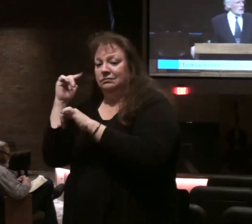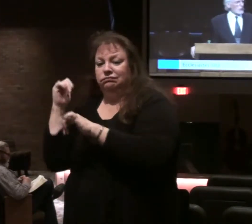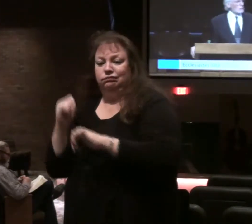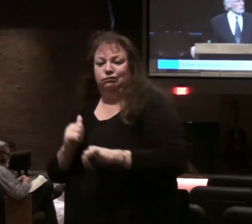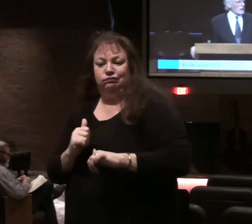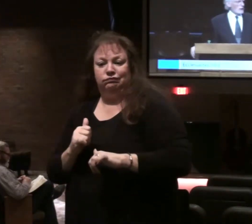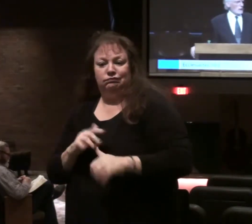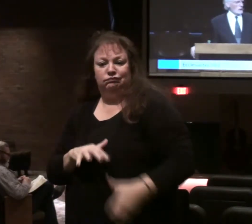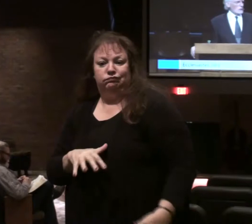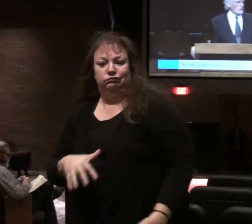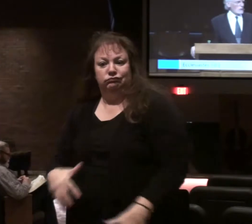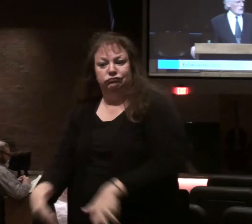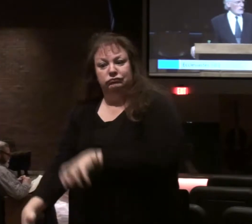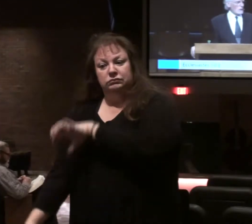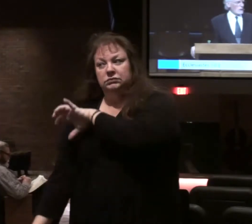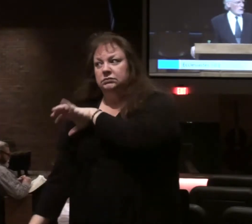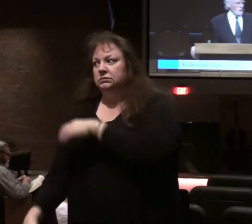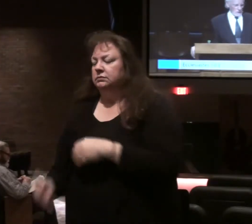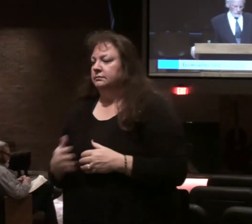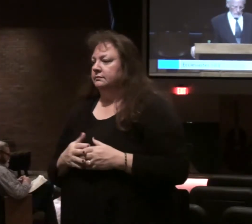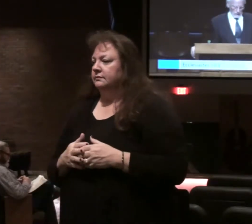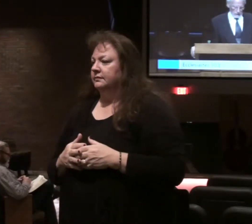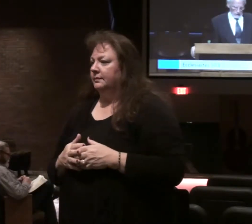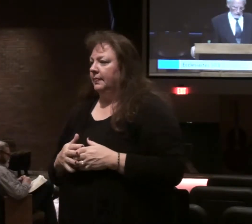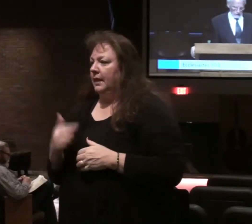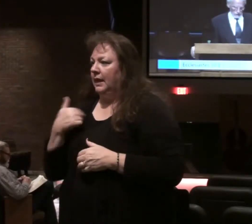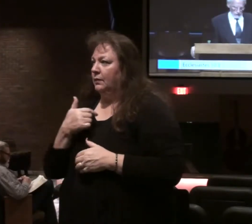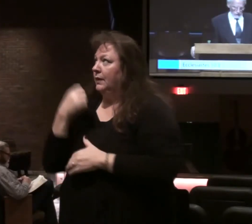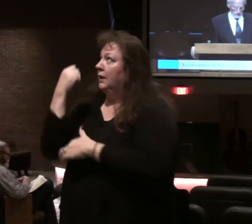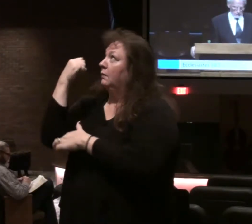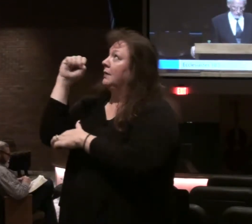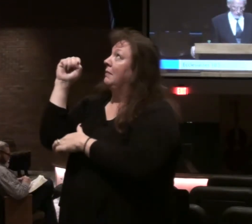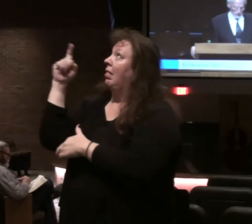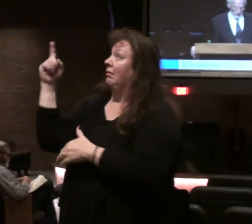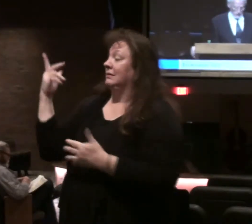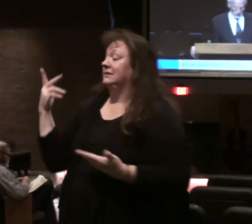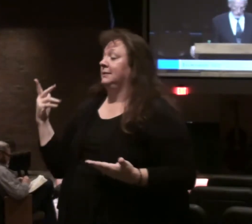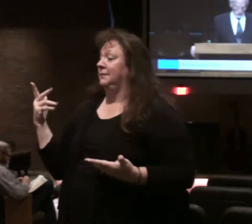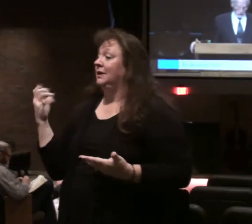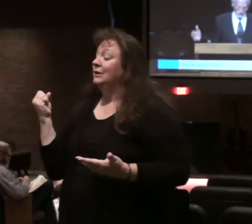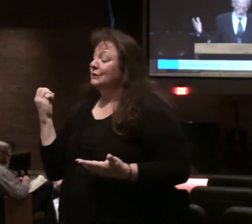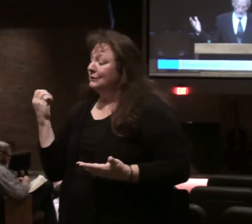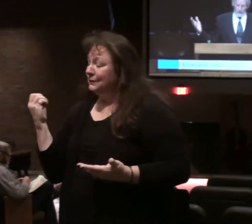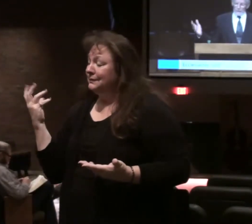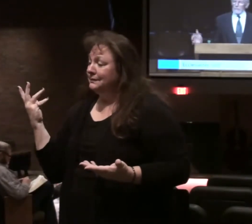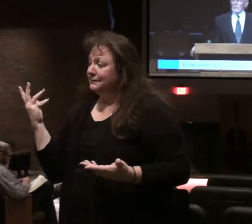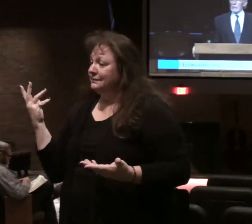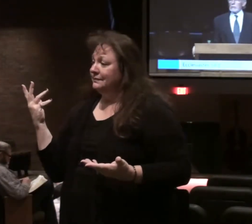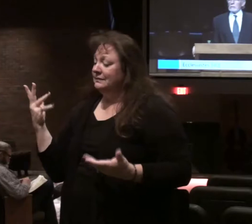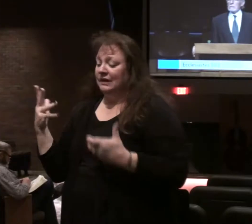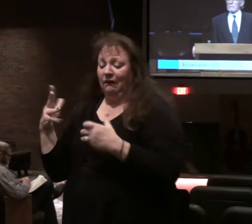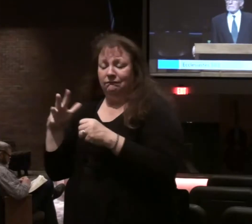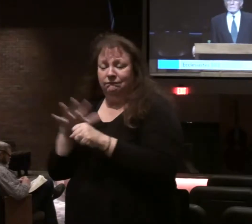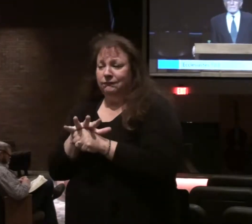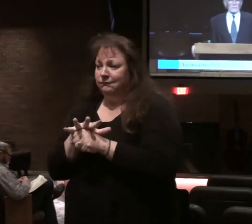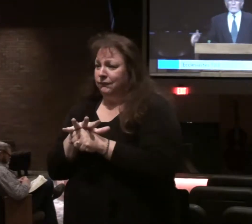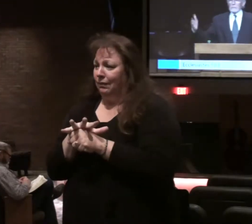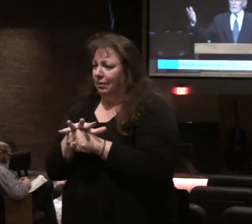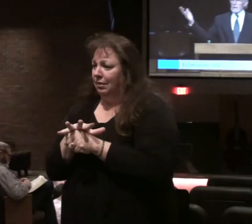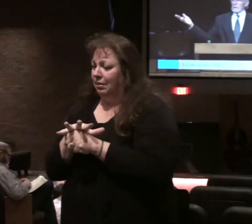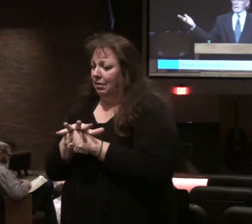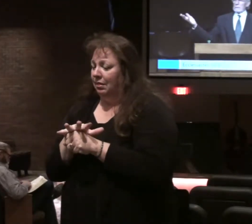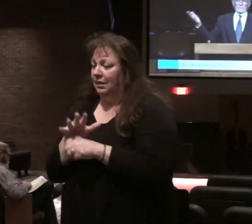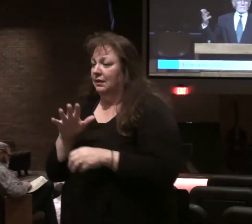disintegrating into total chaos in rebellion against God. So, the fool,